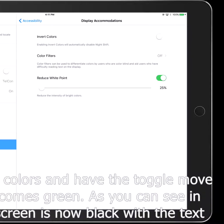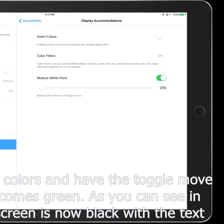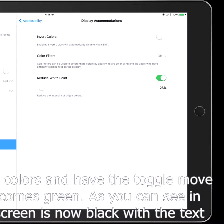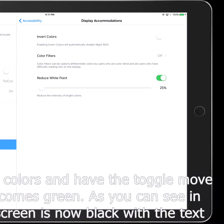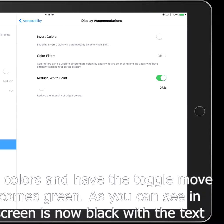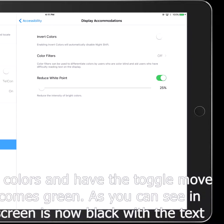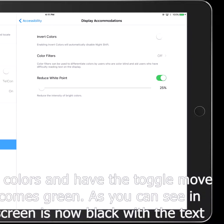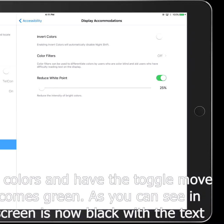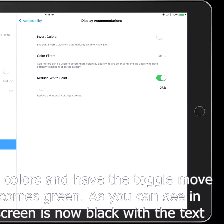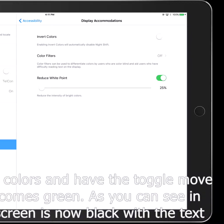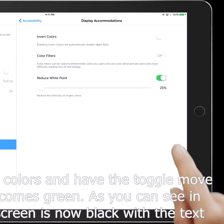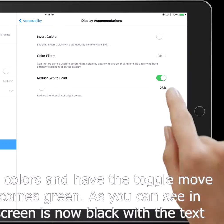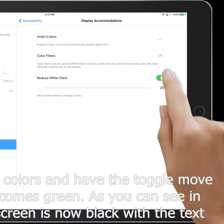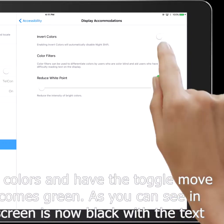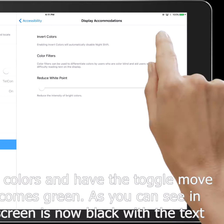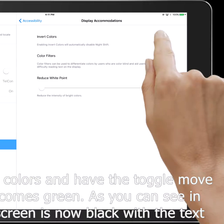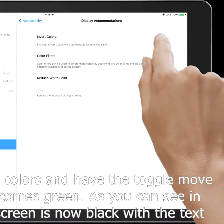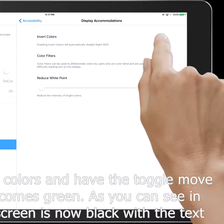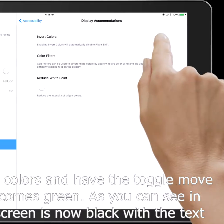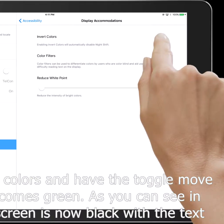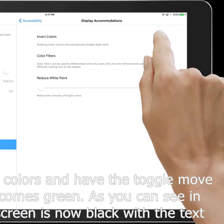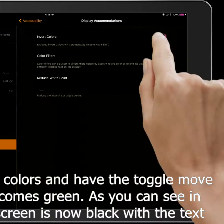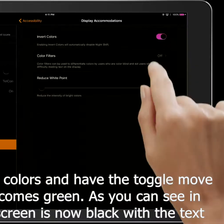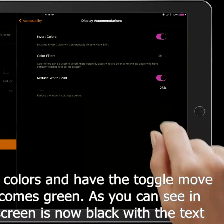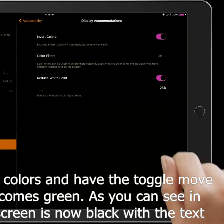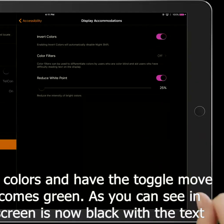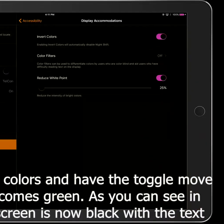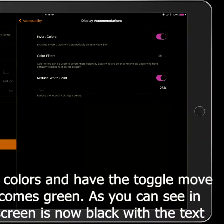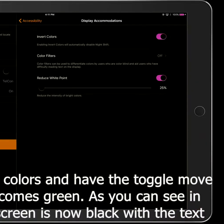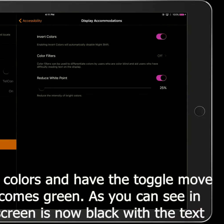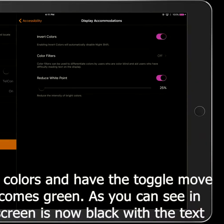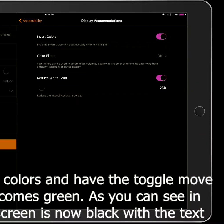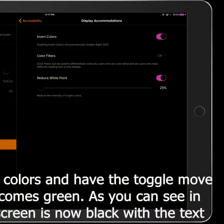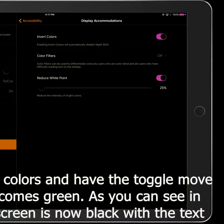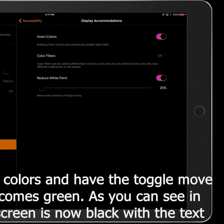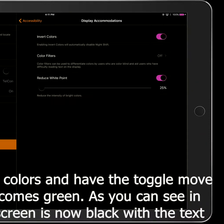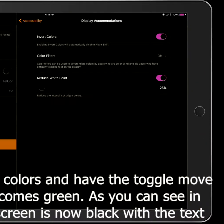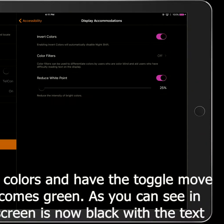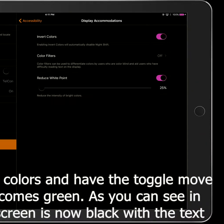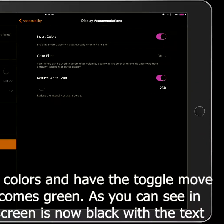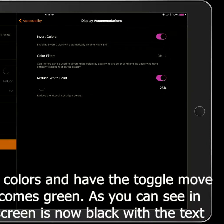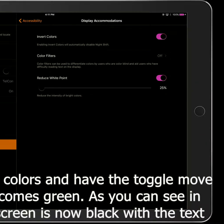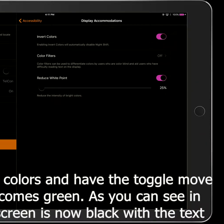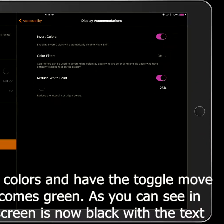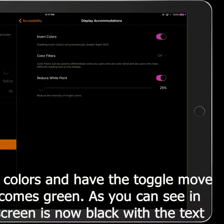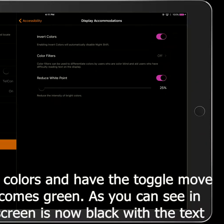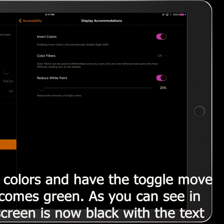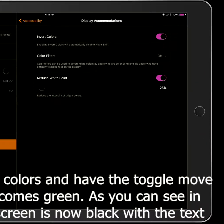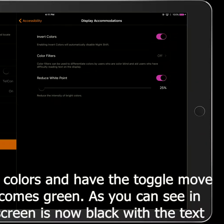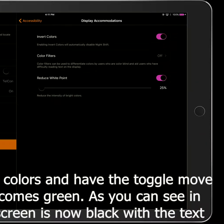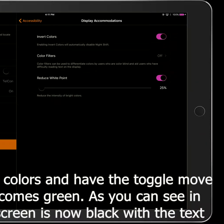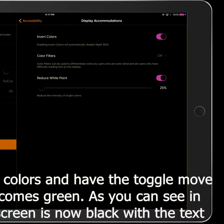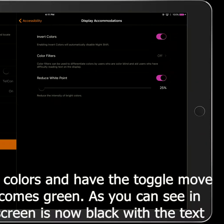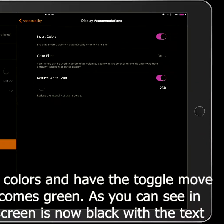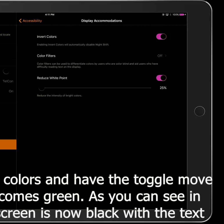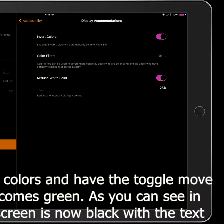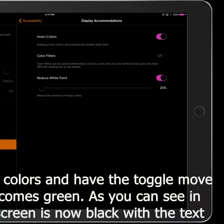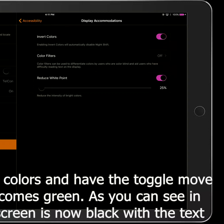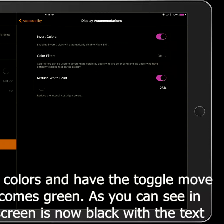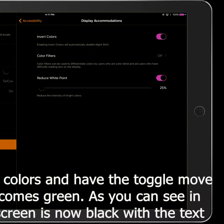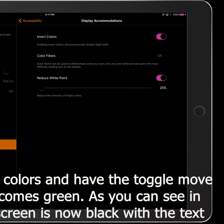Invert Colors, tap Invert Colors and have the toggle move right until it becomes